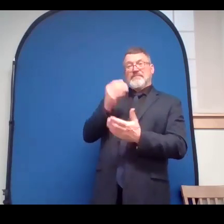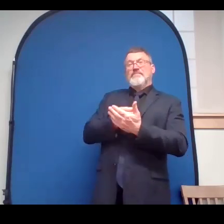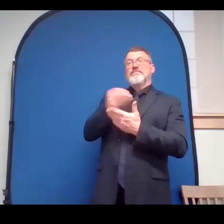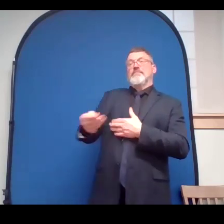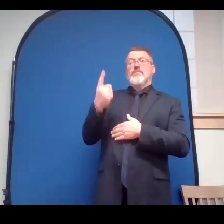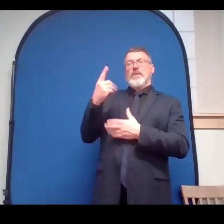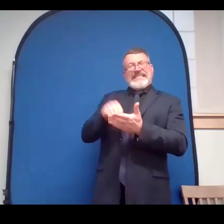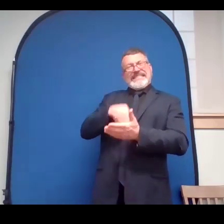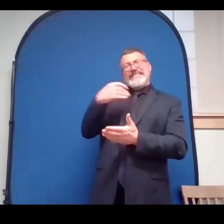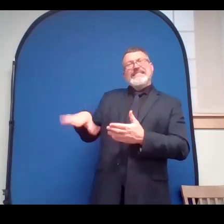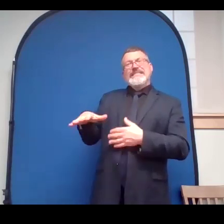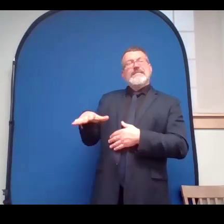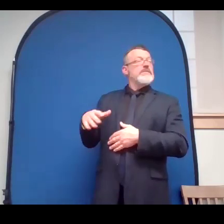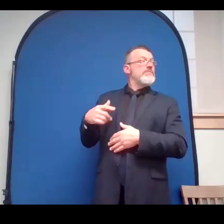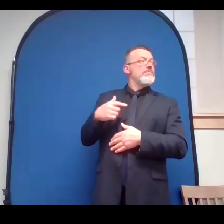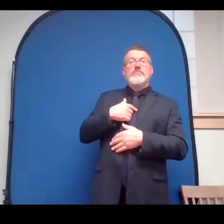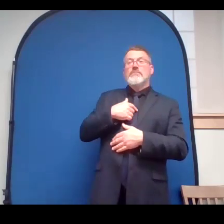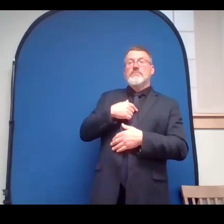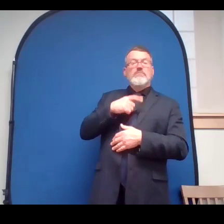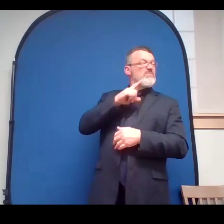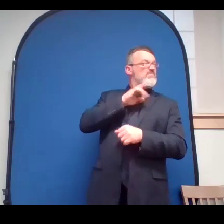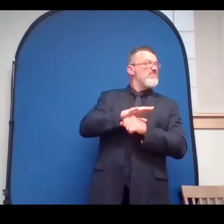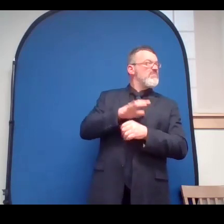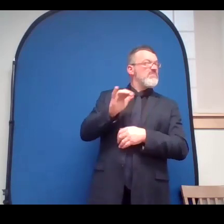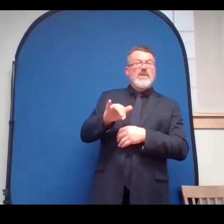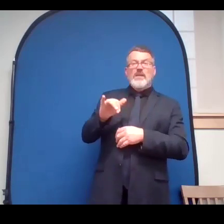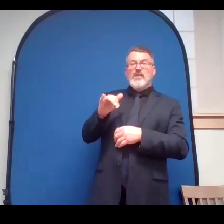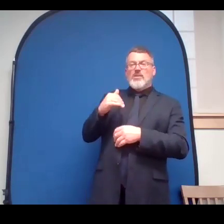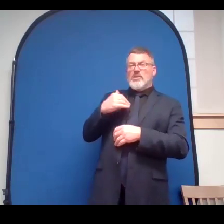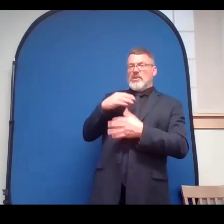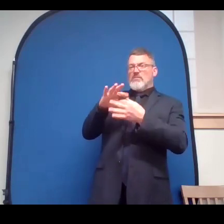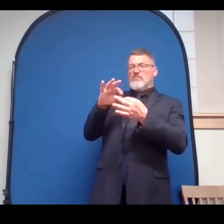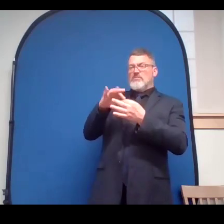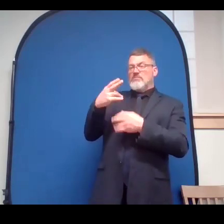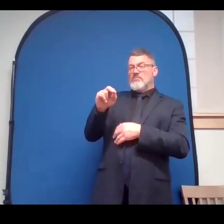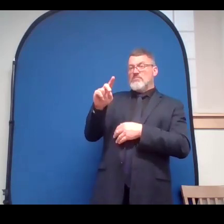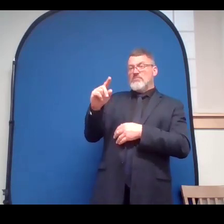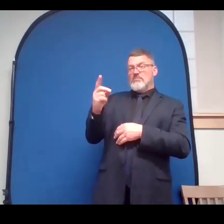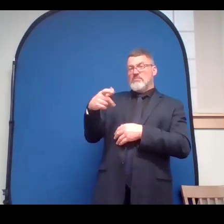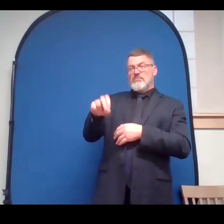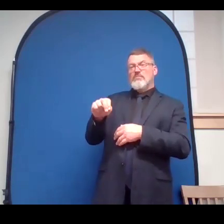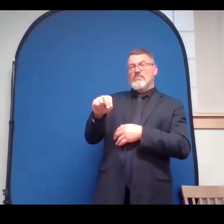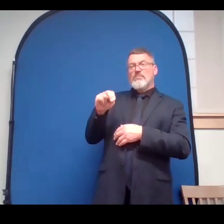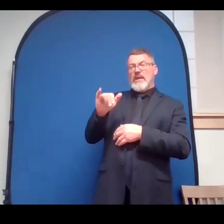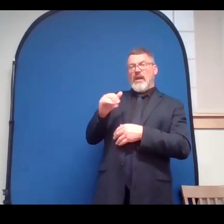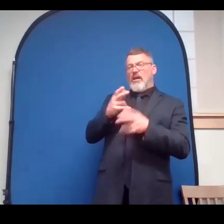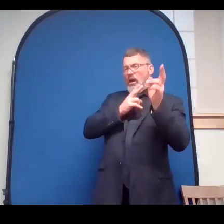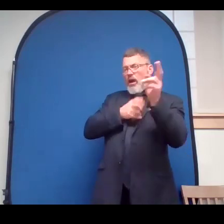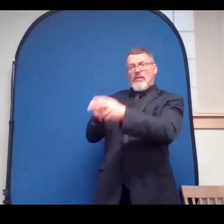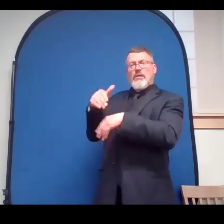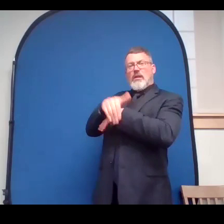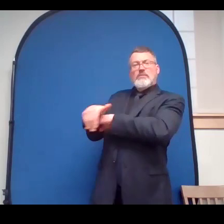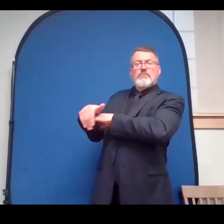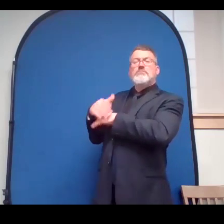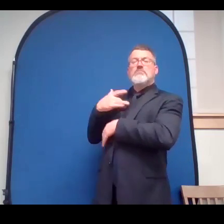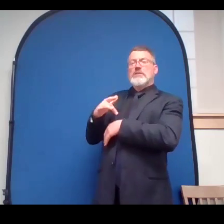positive he said he was for, or he told Hodgson that it was for coyotes, land coyotes. But one thing that I